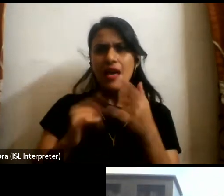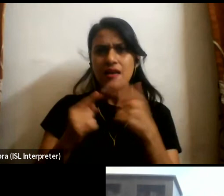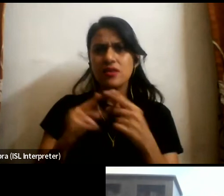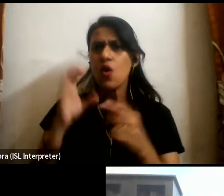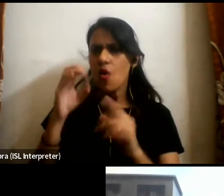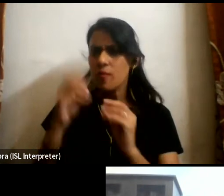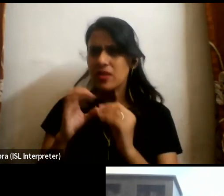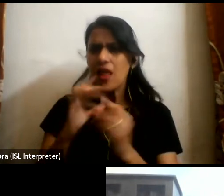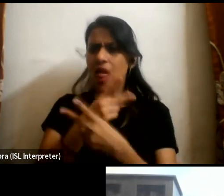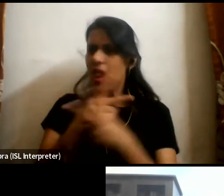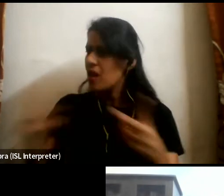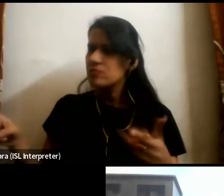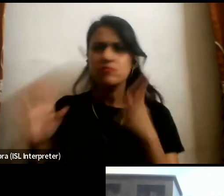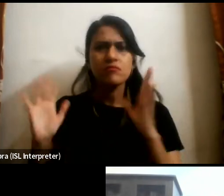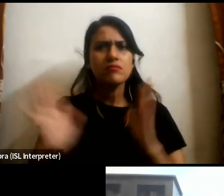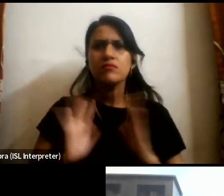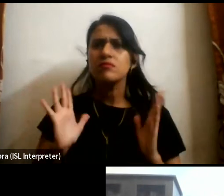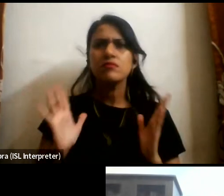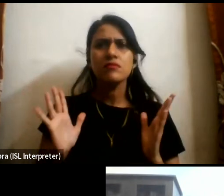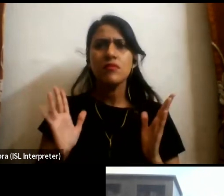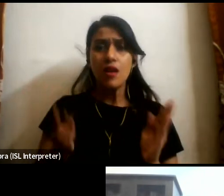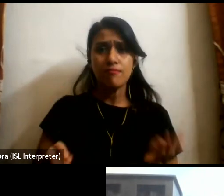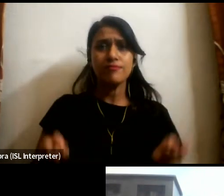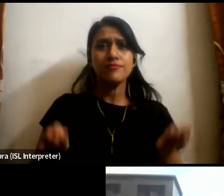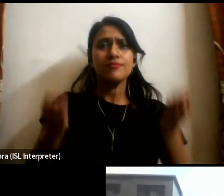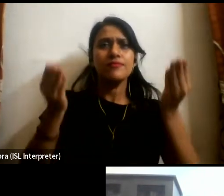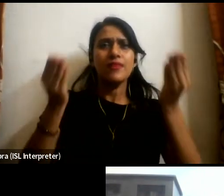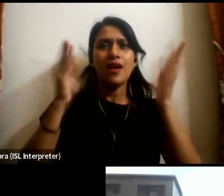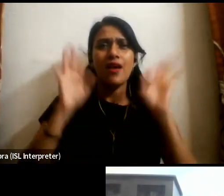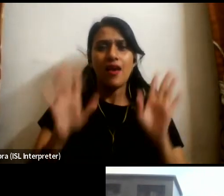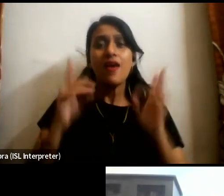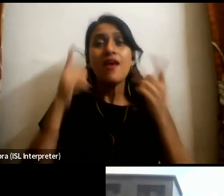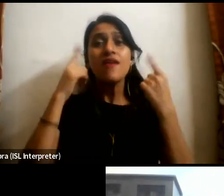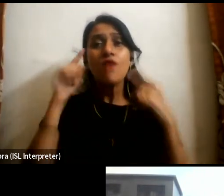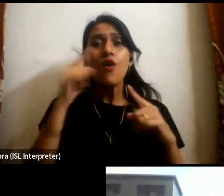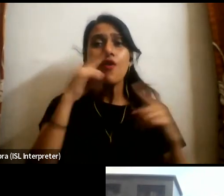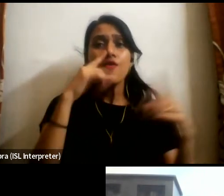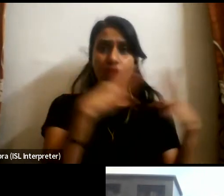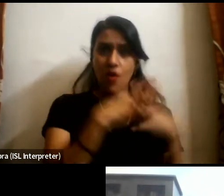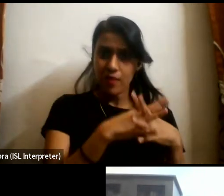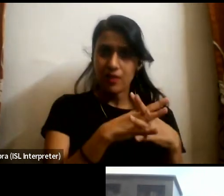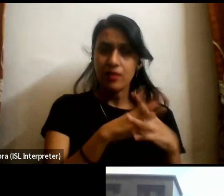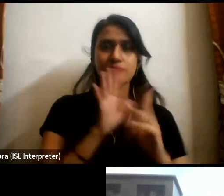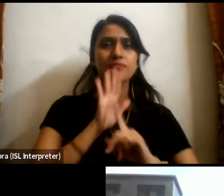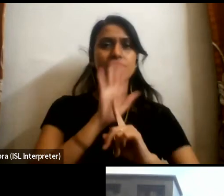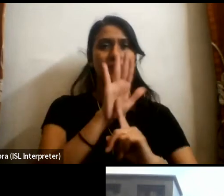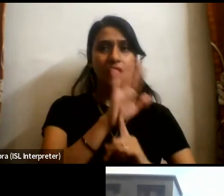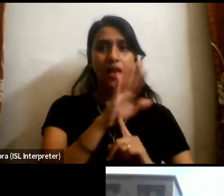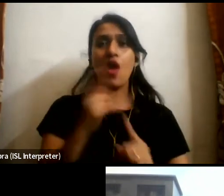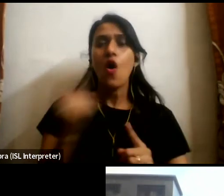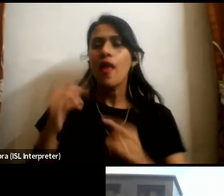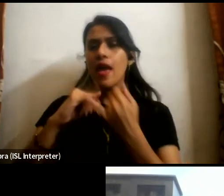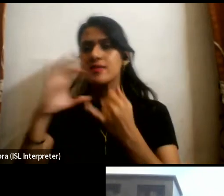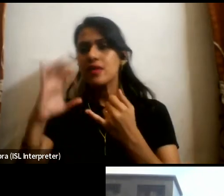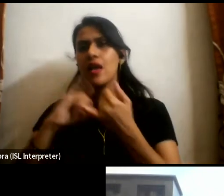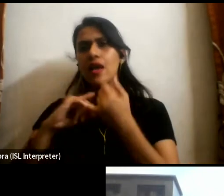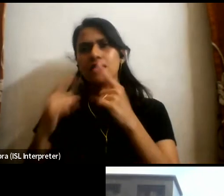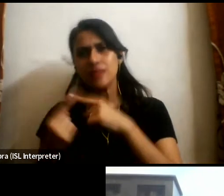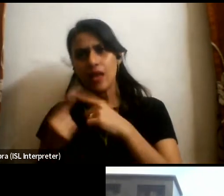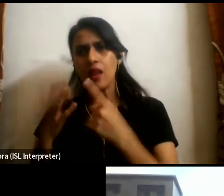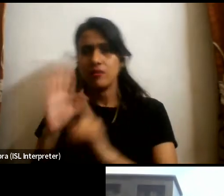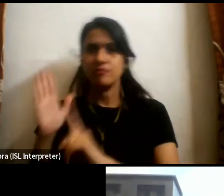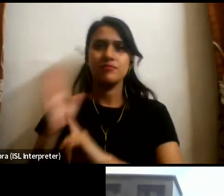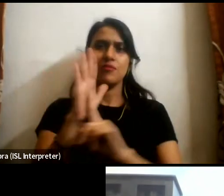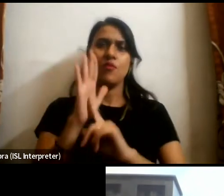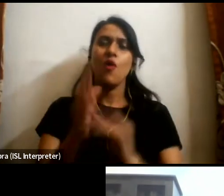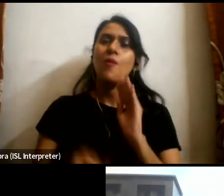have expected there to be increasing representation of women and caste minorities in the